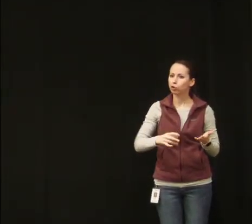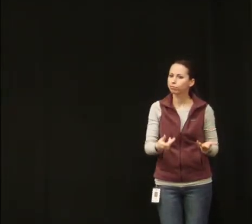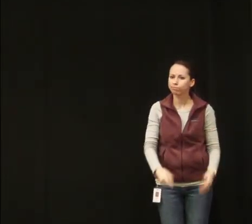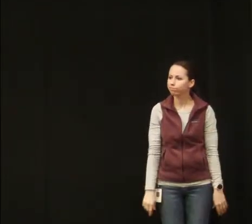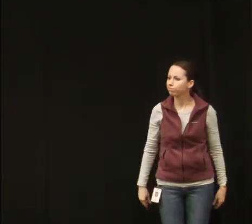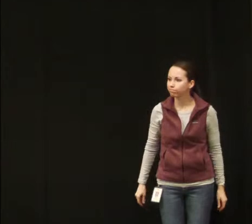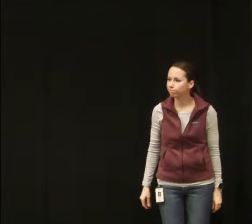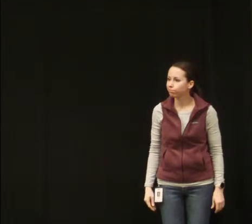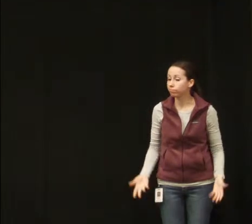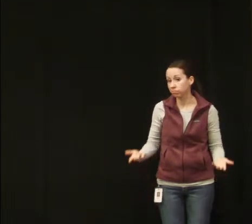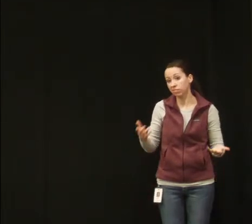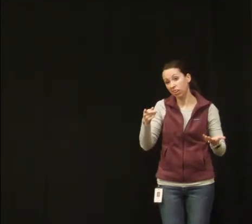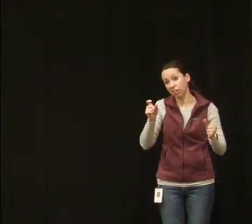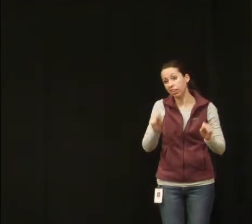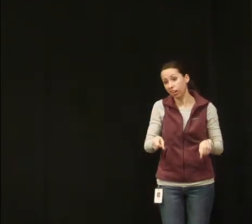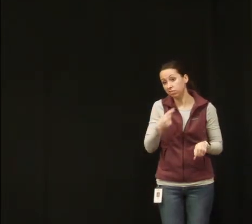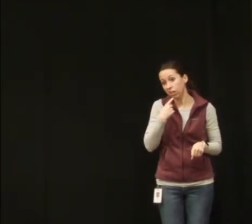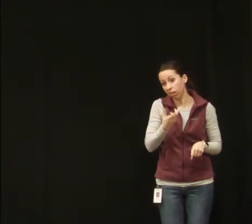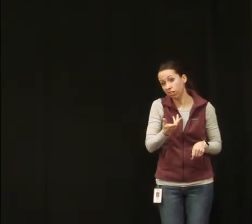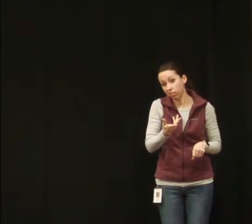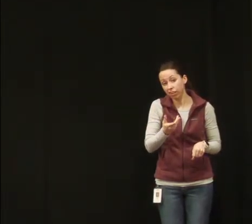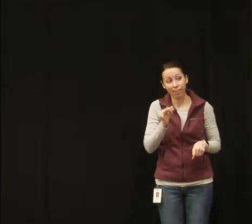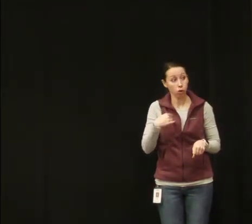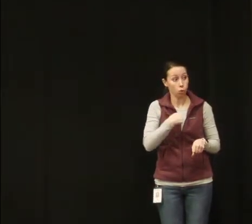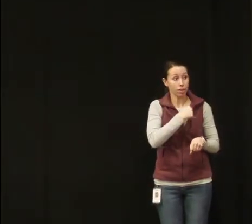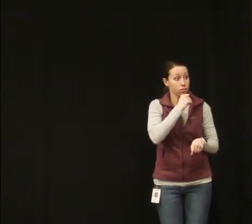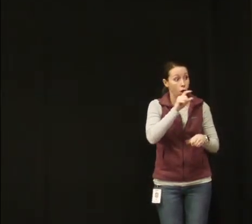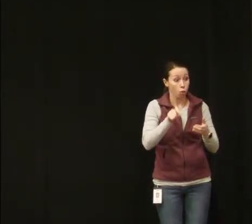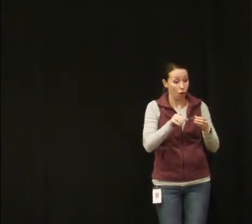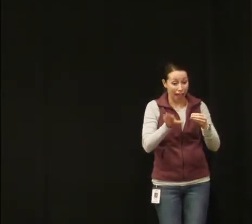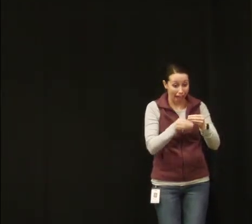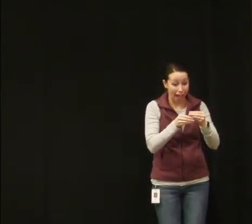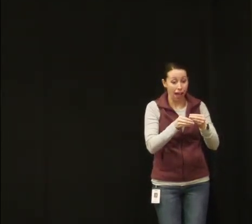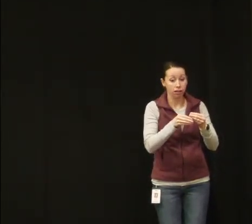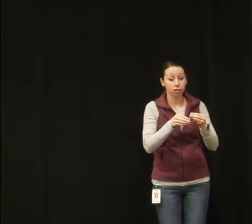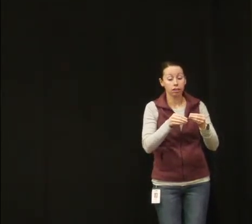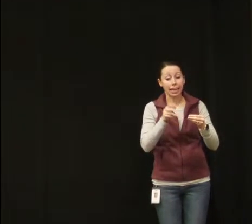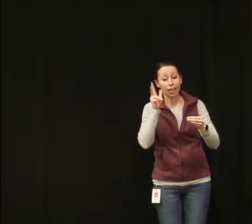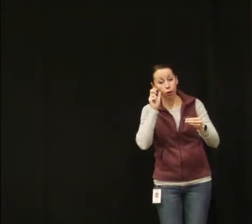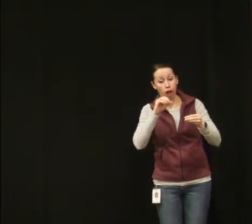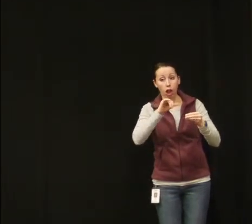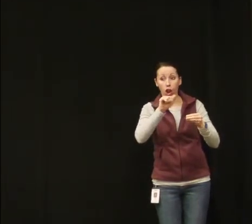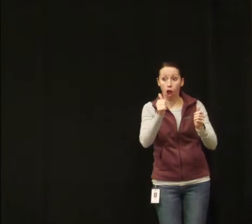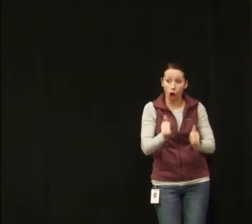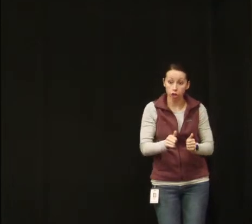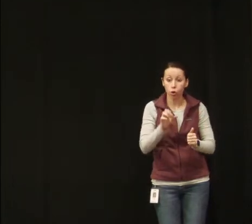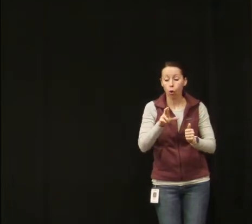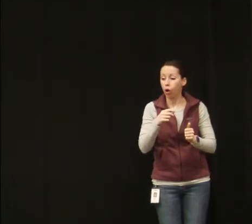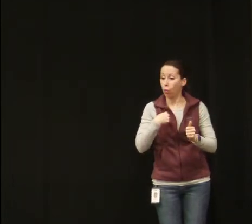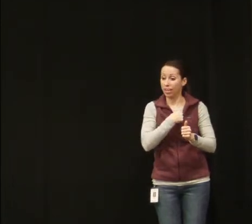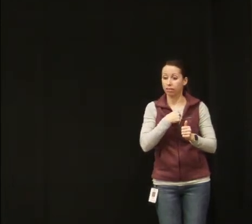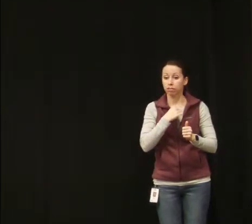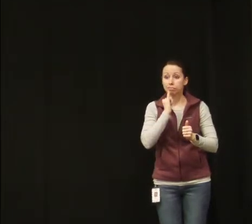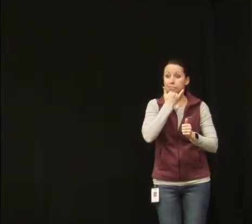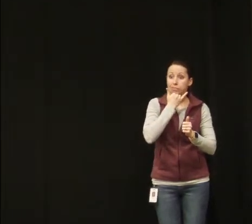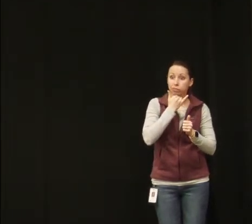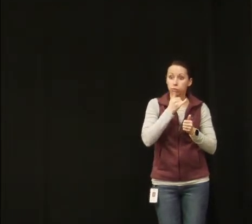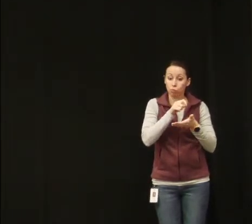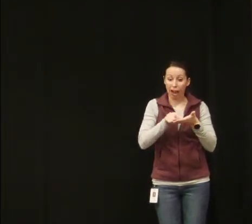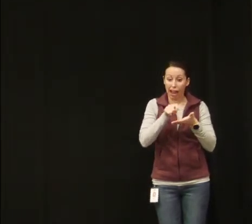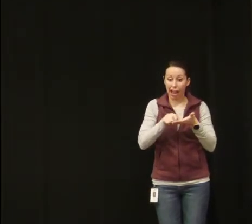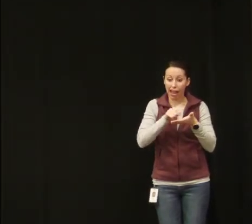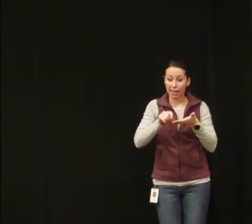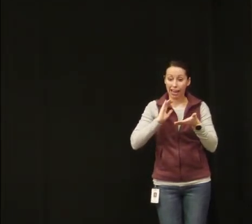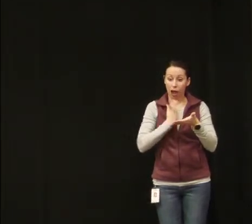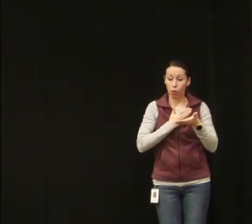that's ultimately what they could say. If we didn't write our eligibility sheets up correctly or we didn't determine